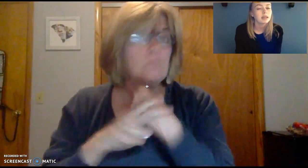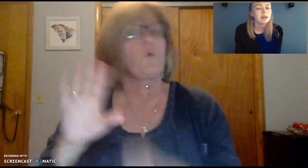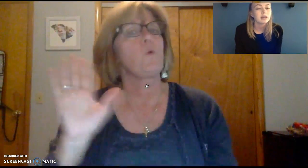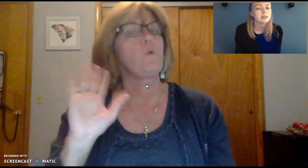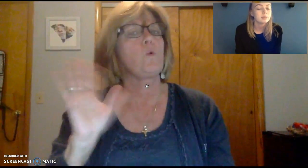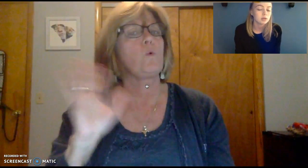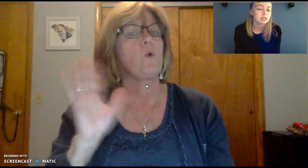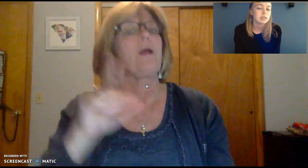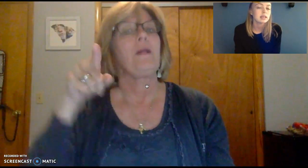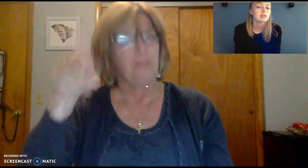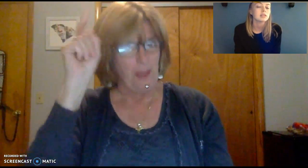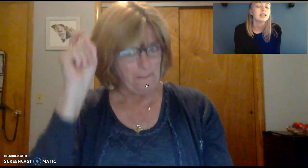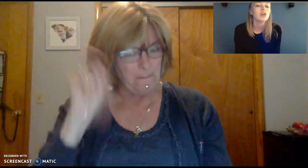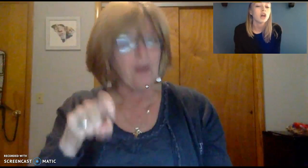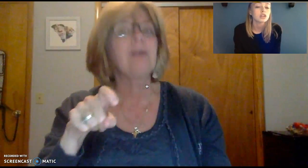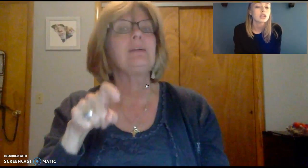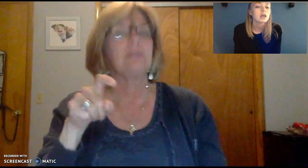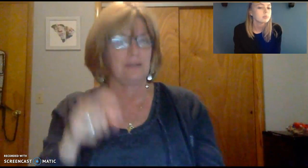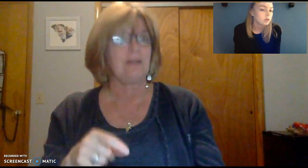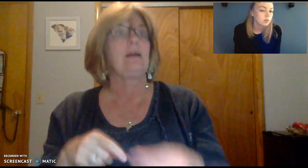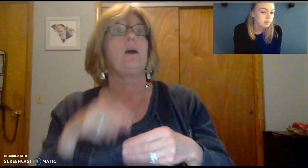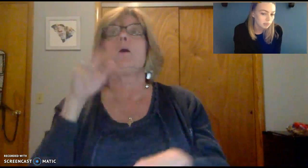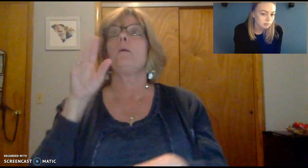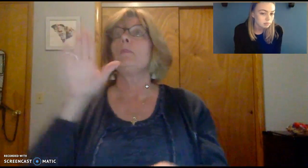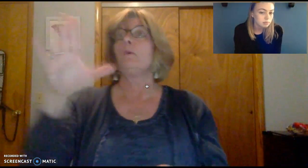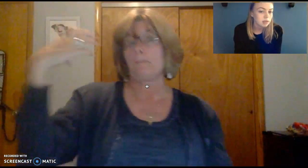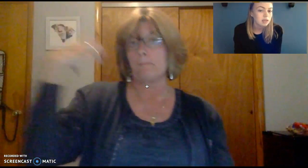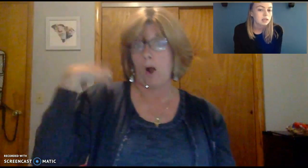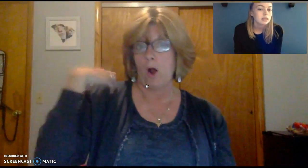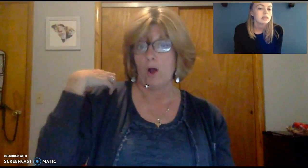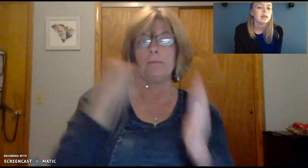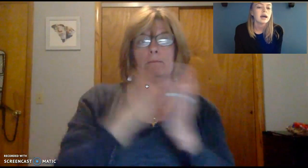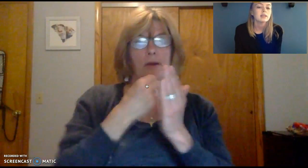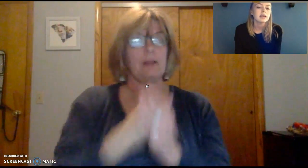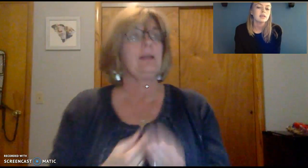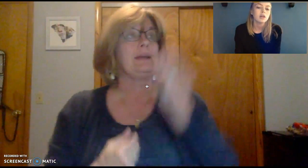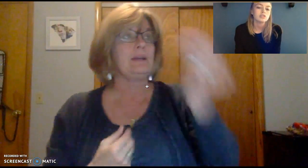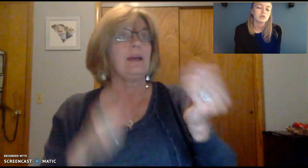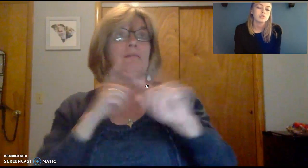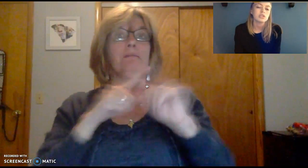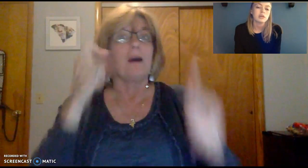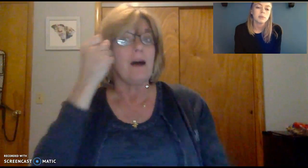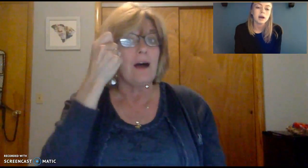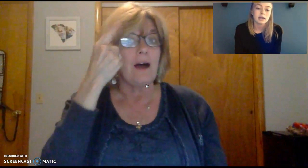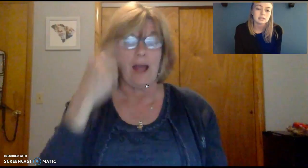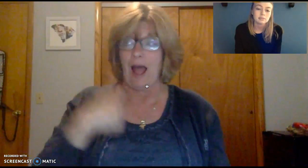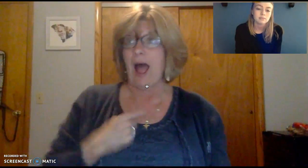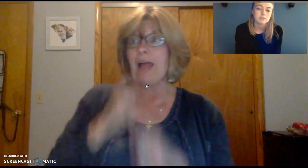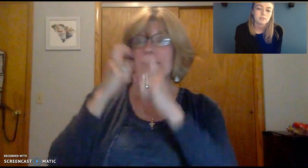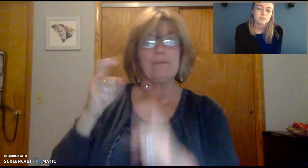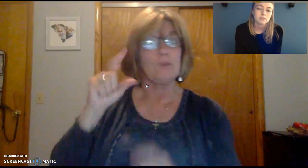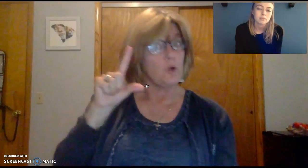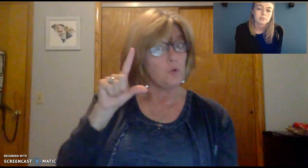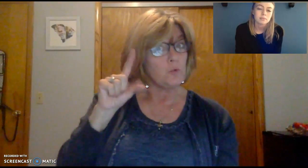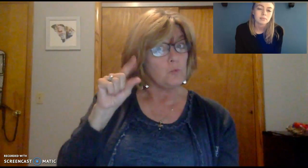I pay that person $10, but they don't keep it. That $10 goes to their boss.